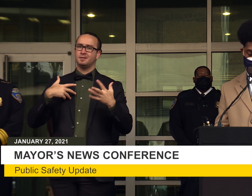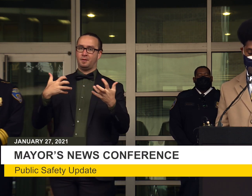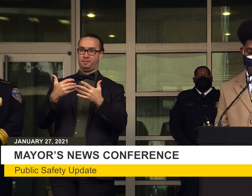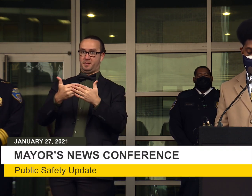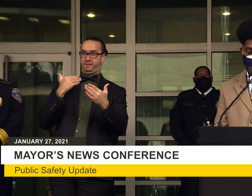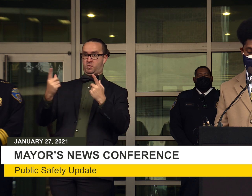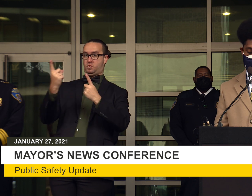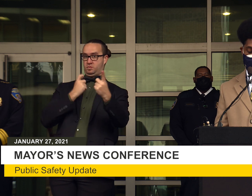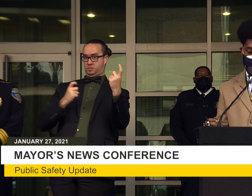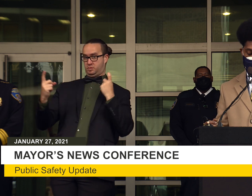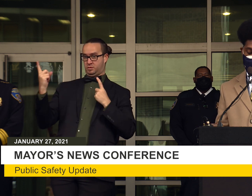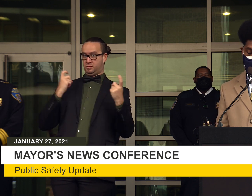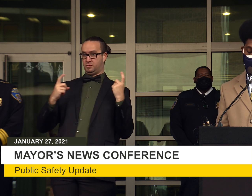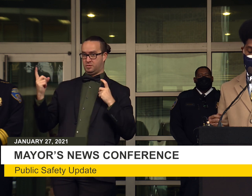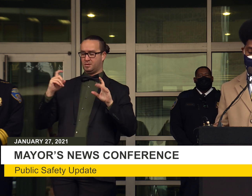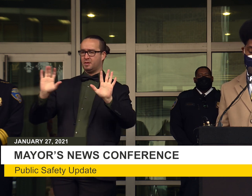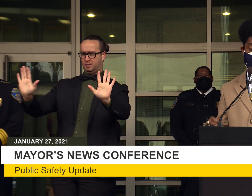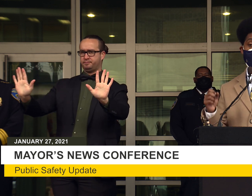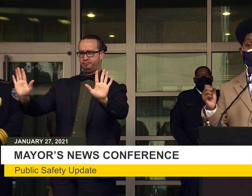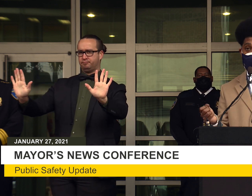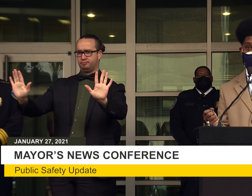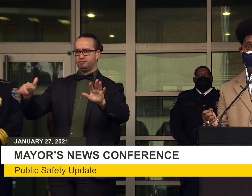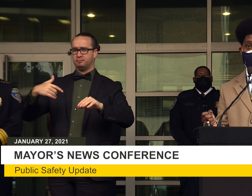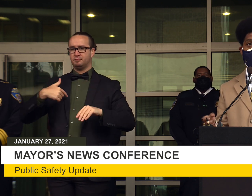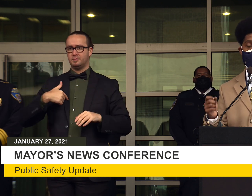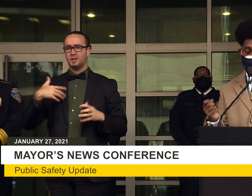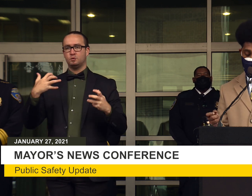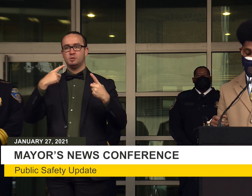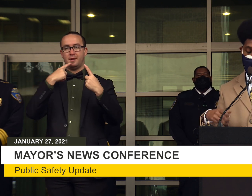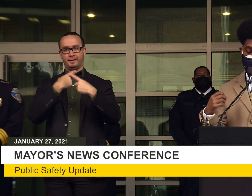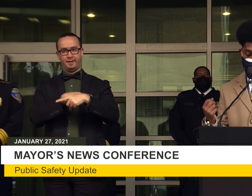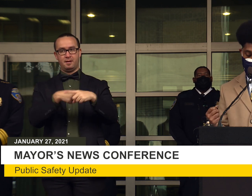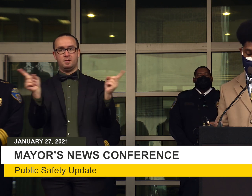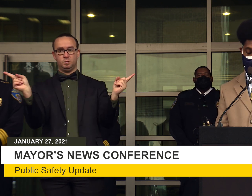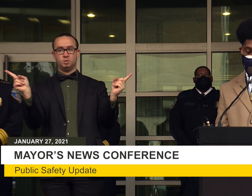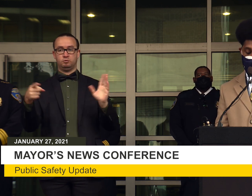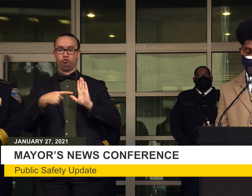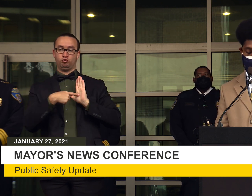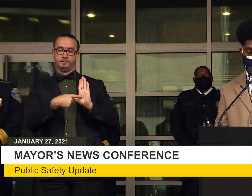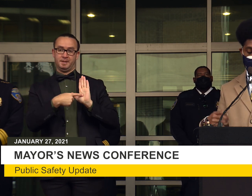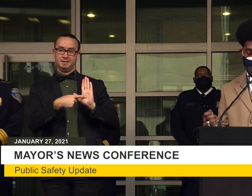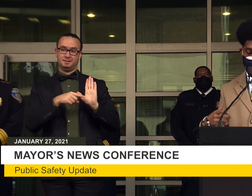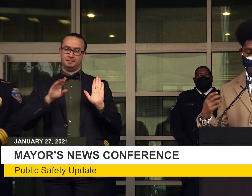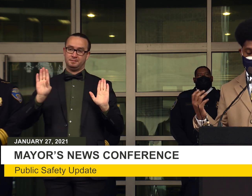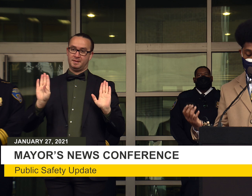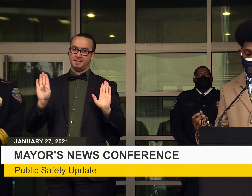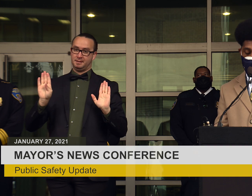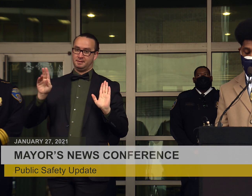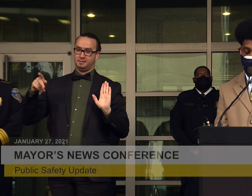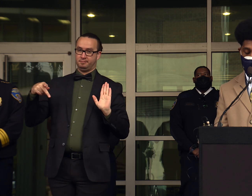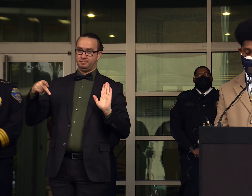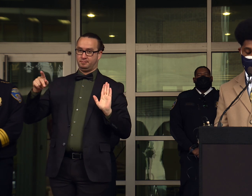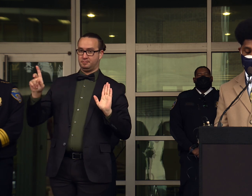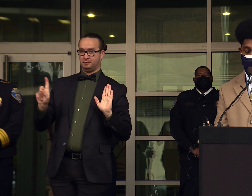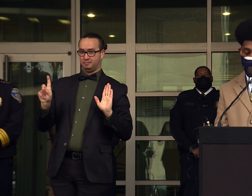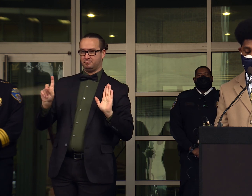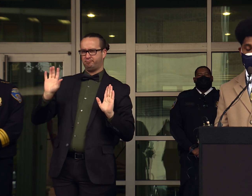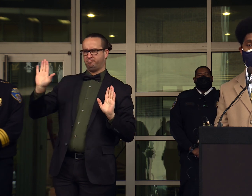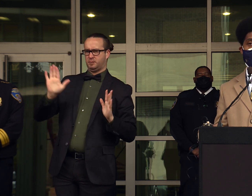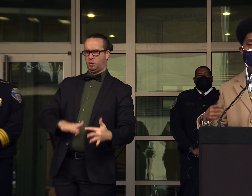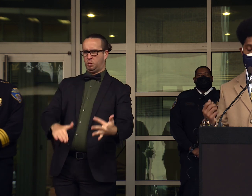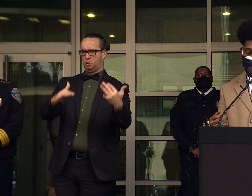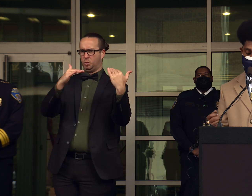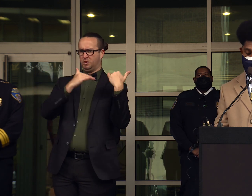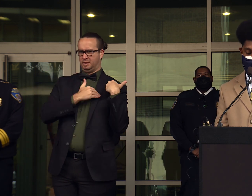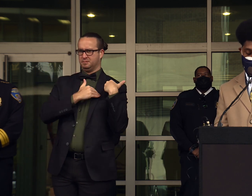today's announcement represents BPD's portion of BPD's overall and our overall comprehensive